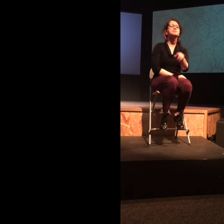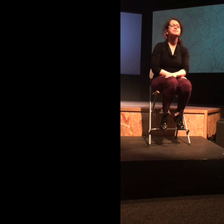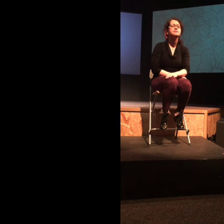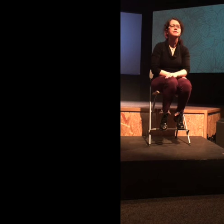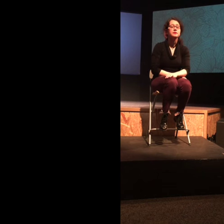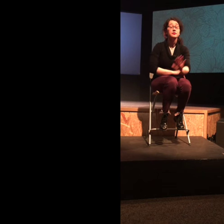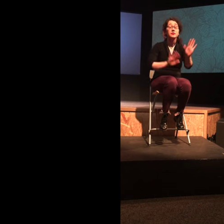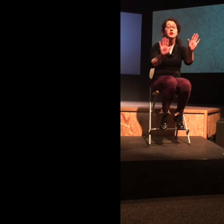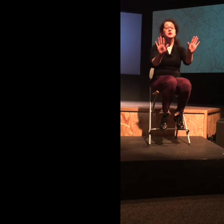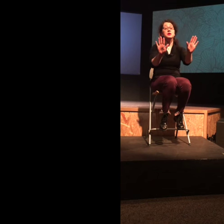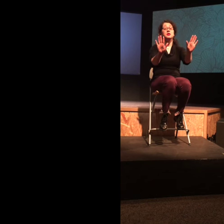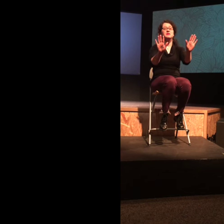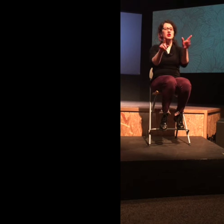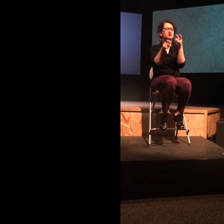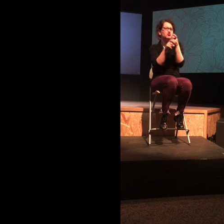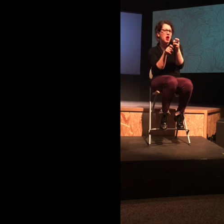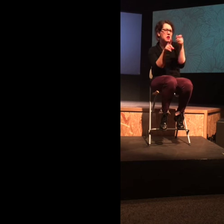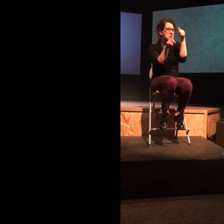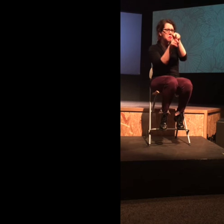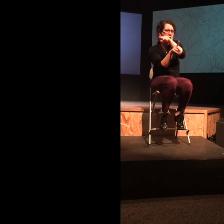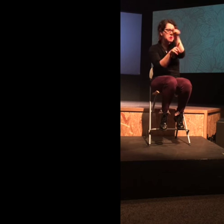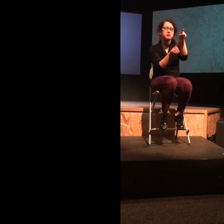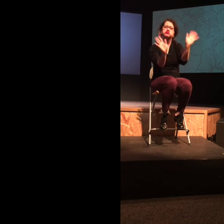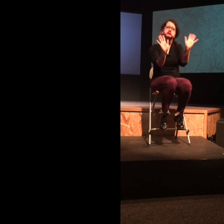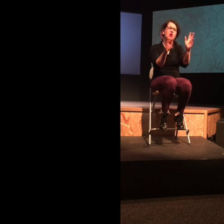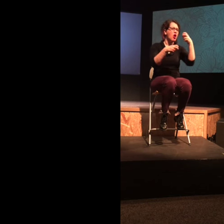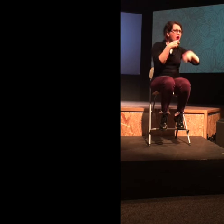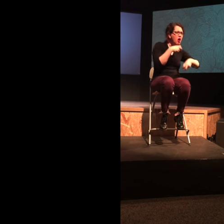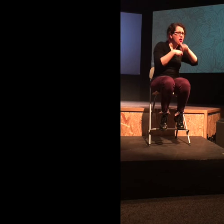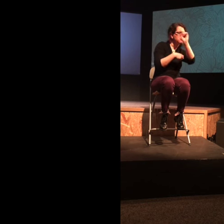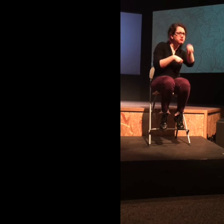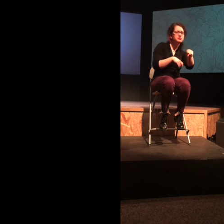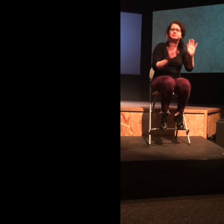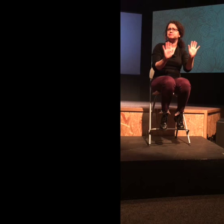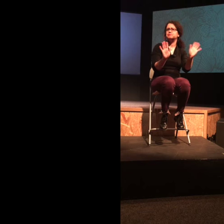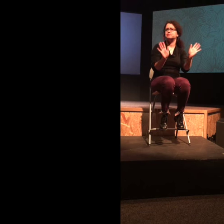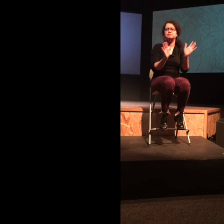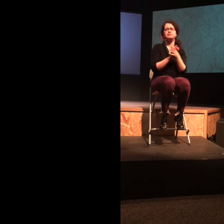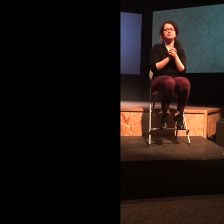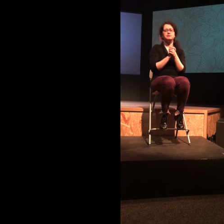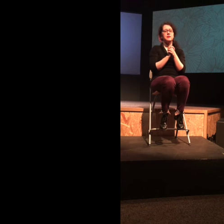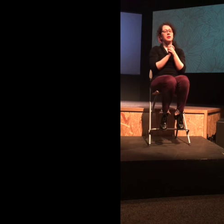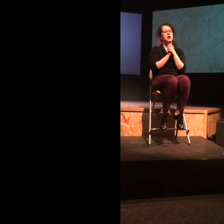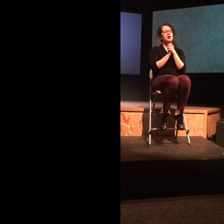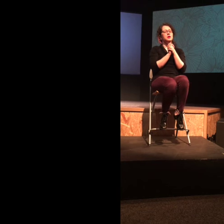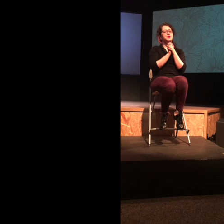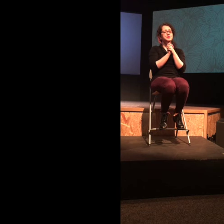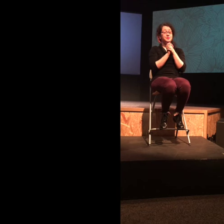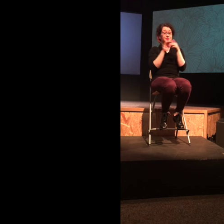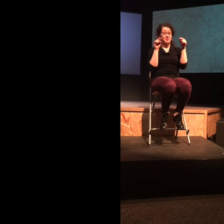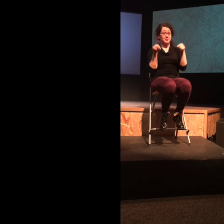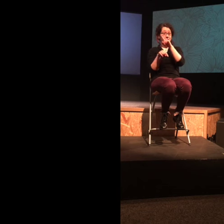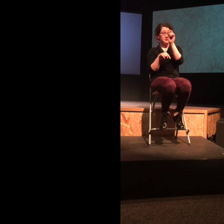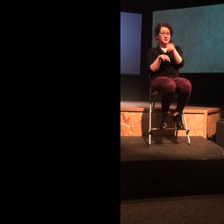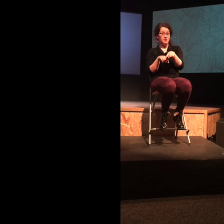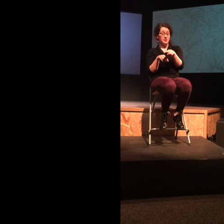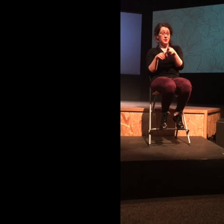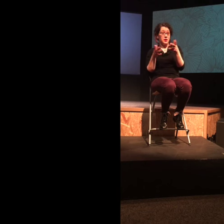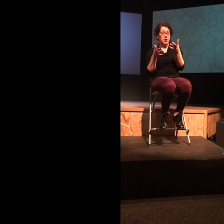it's not a trick question, it's not a hard question, or anything along those lines. This is the